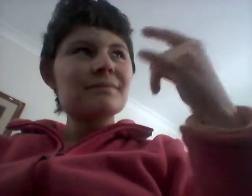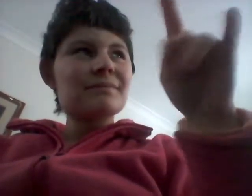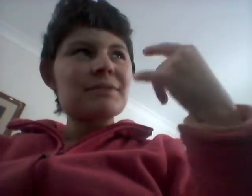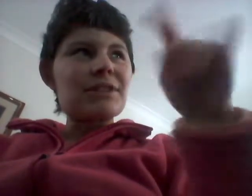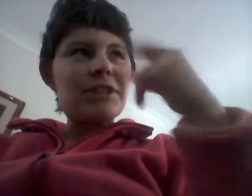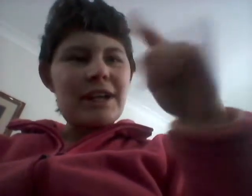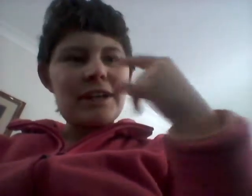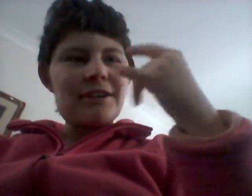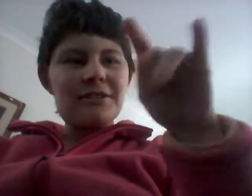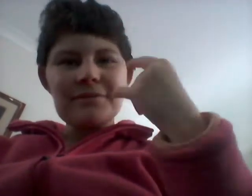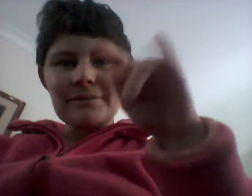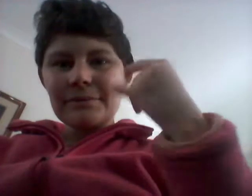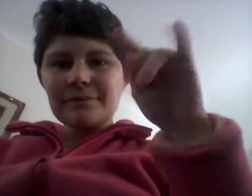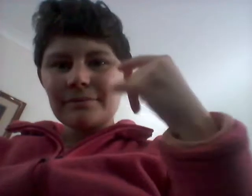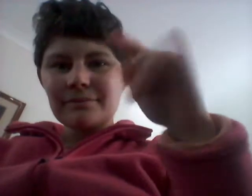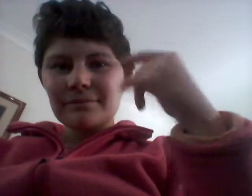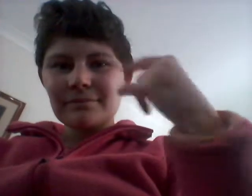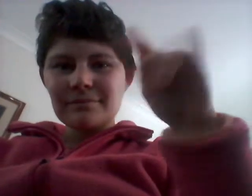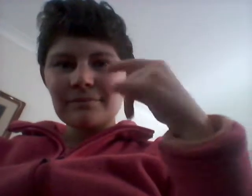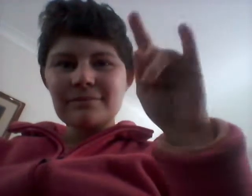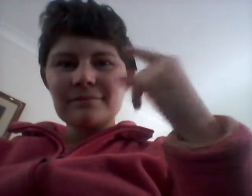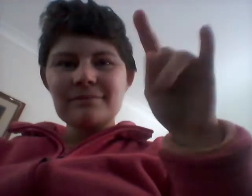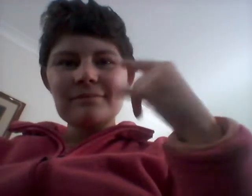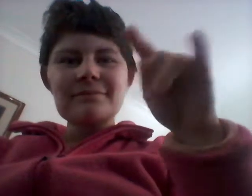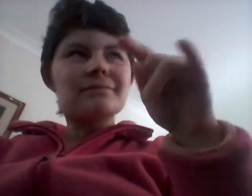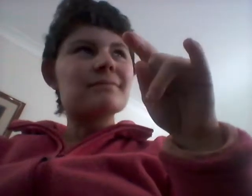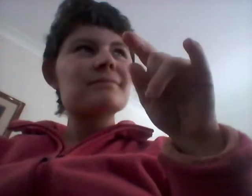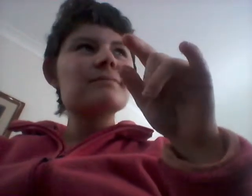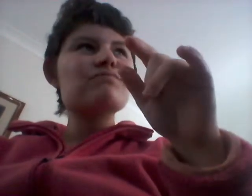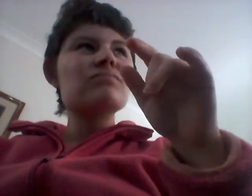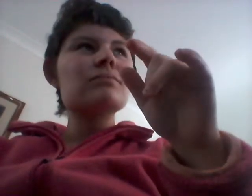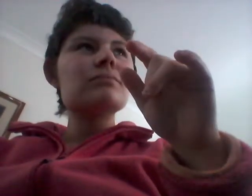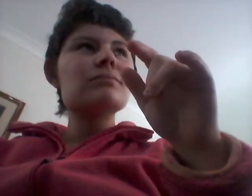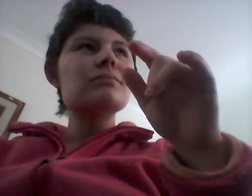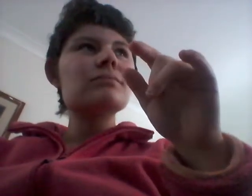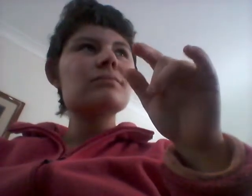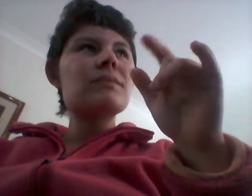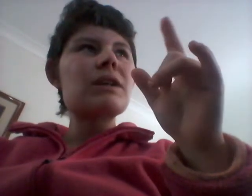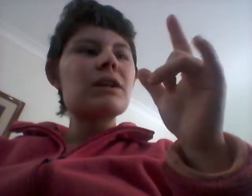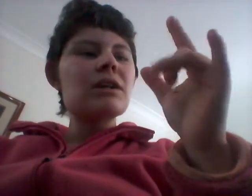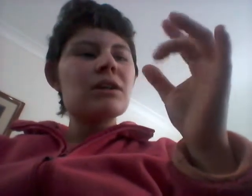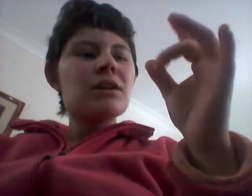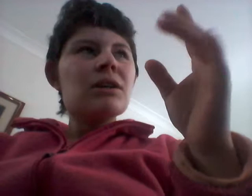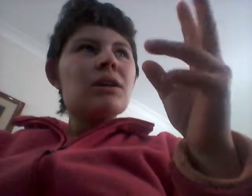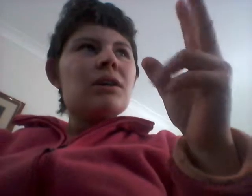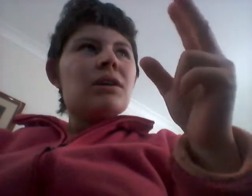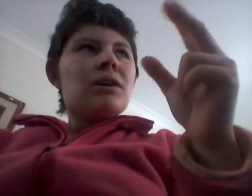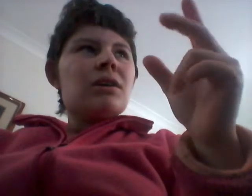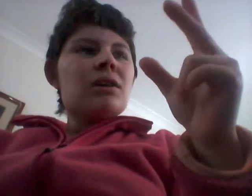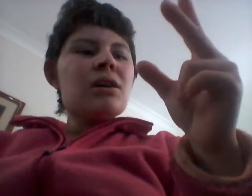Yellow. Yellow. Next we're getting your pee. It's a little bit tricky. First you take your pee. Uh-huh.